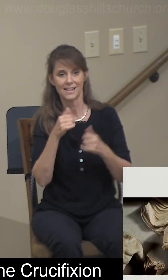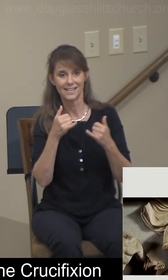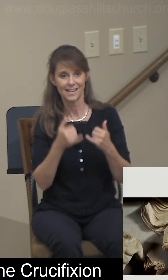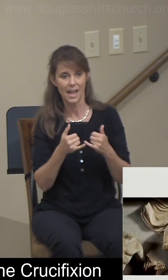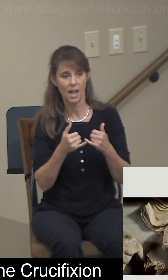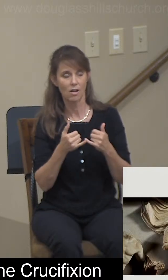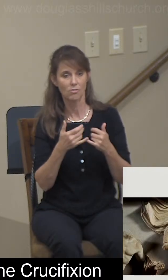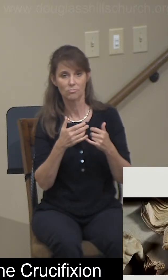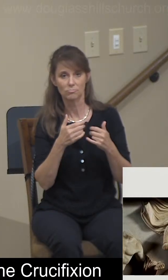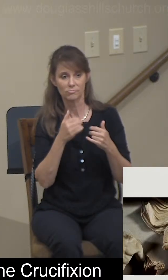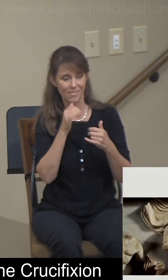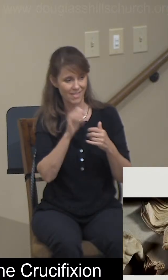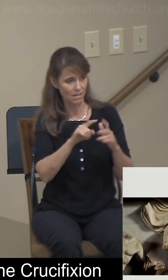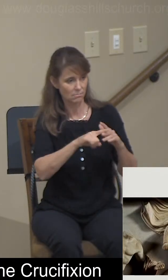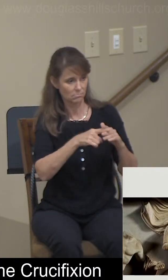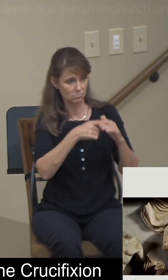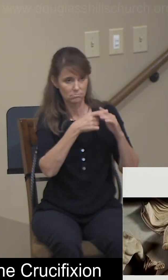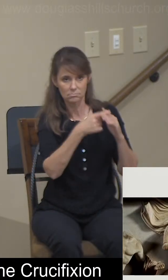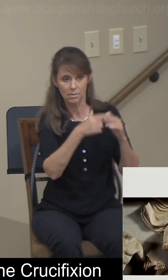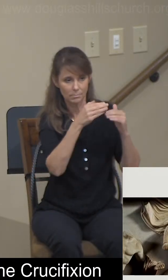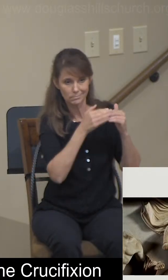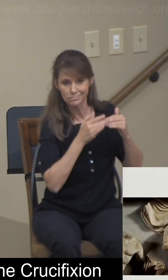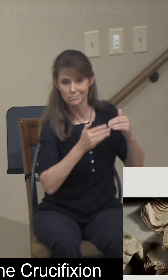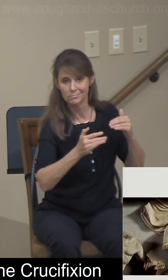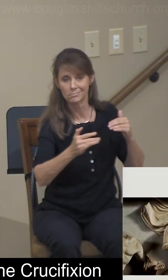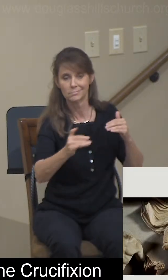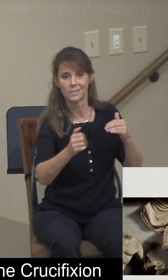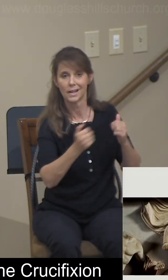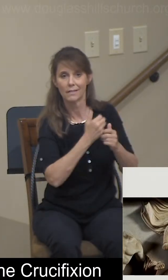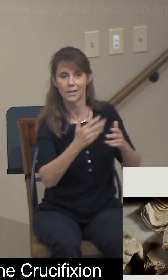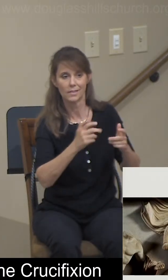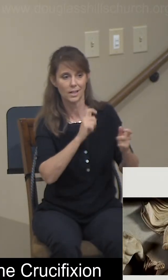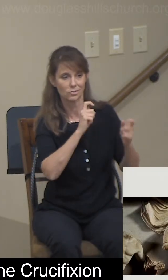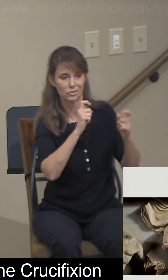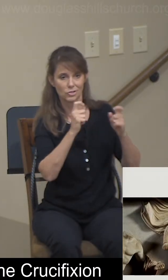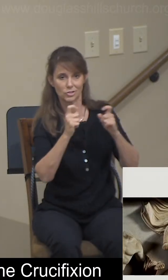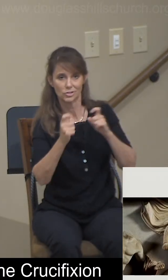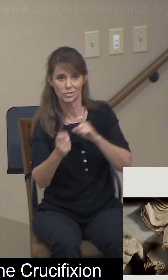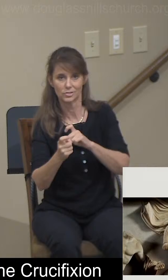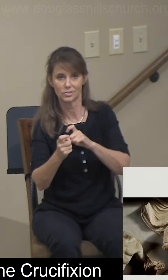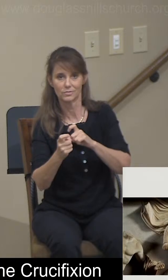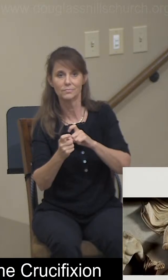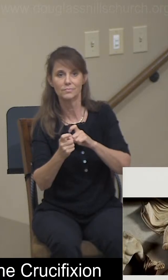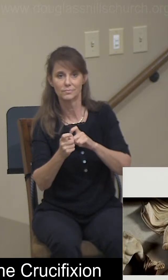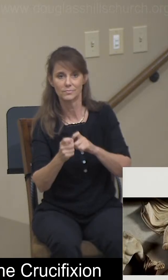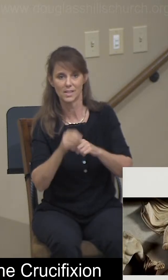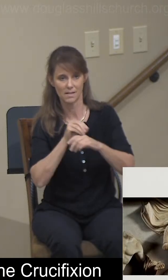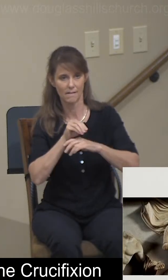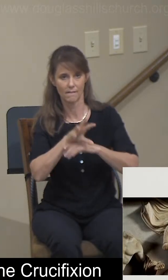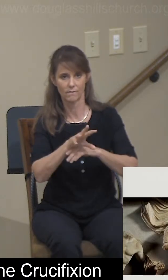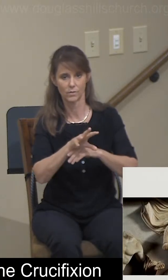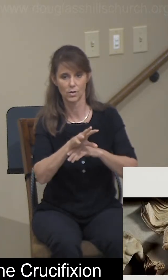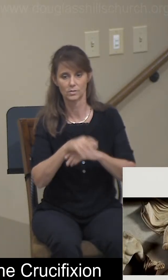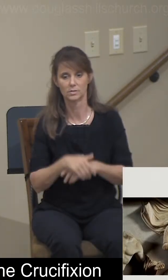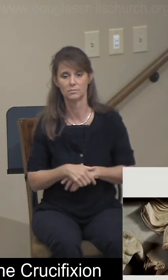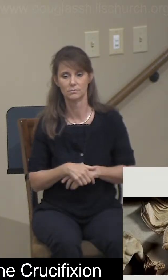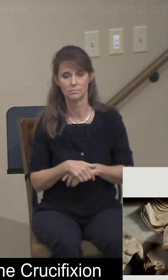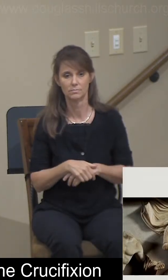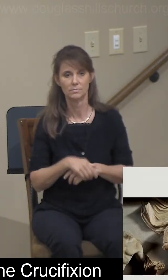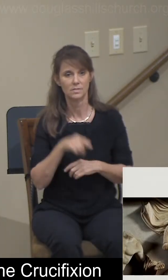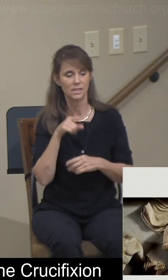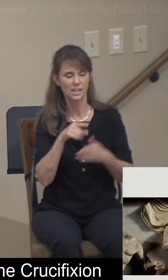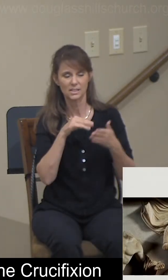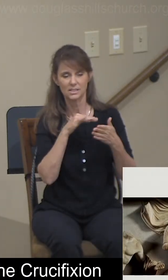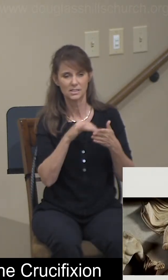worthwhile civilization since. His military prowess is unmatched in history, with techniques that are still the source of study everywhere